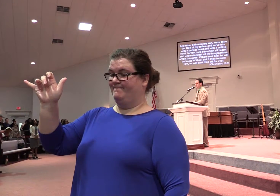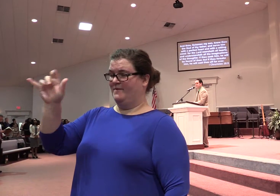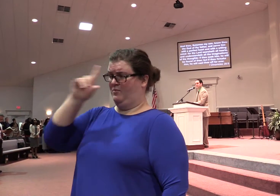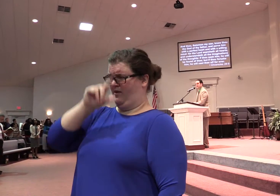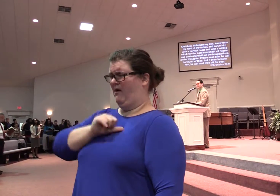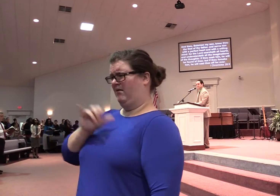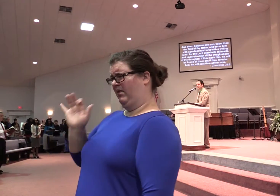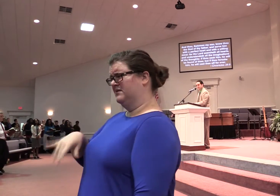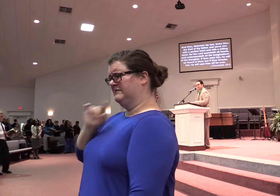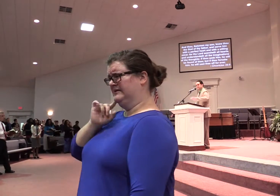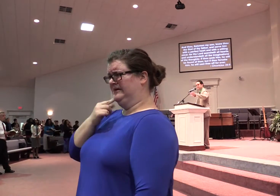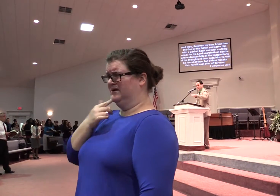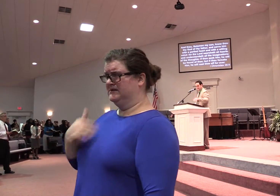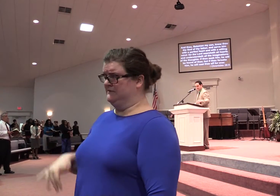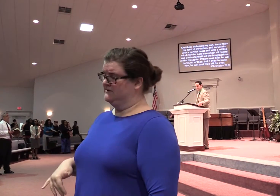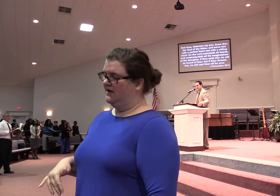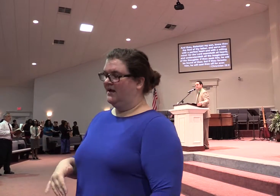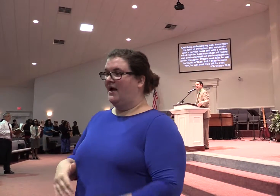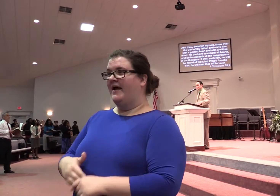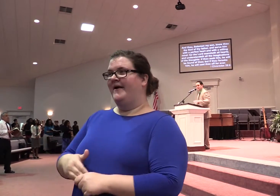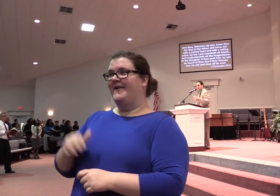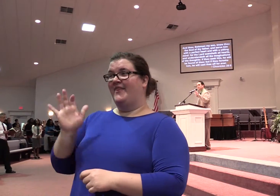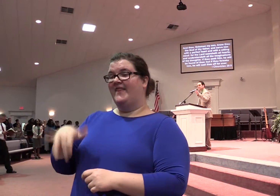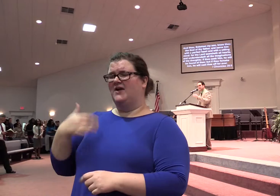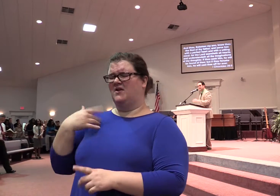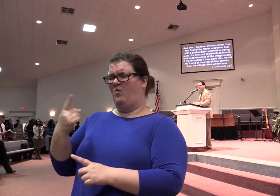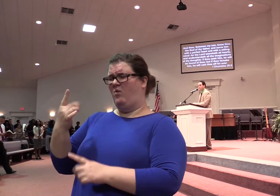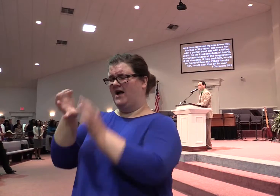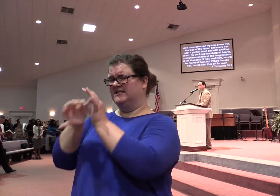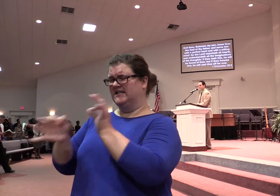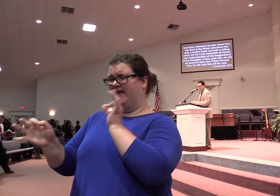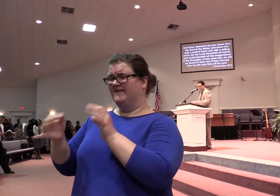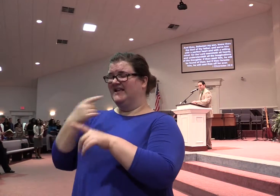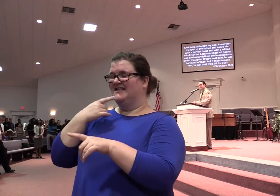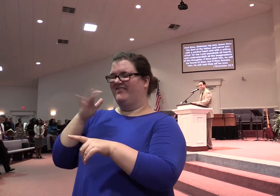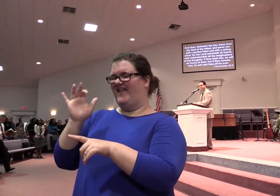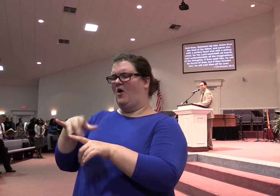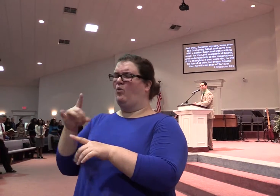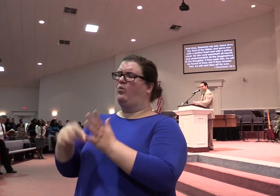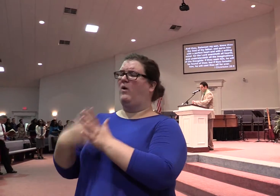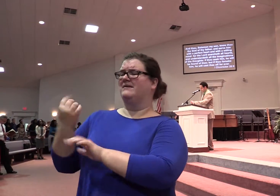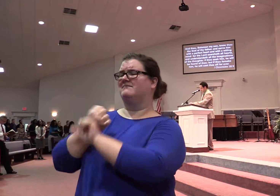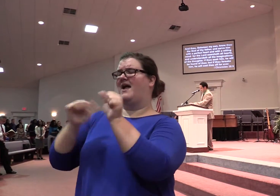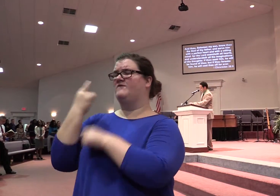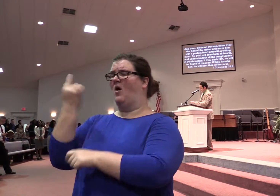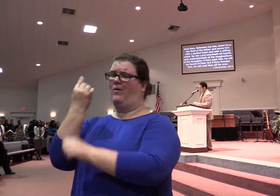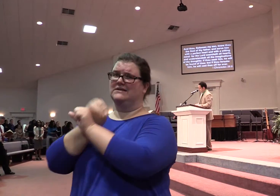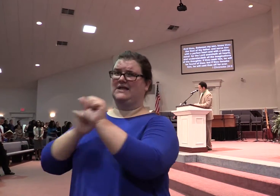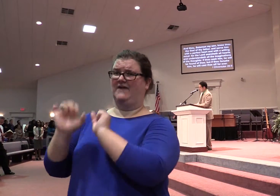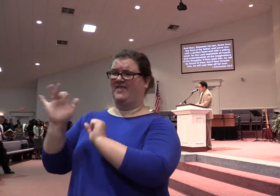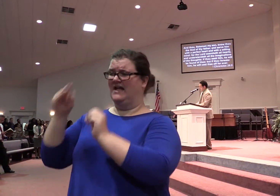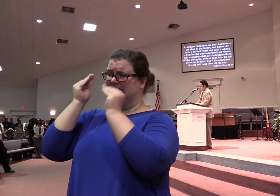Hallelujah. That just takes aside that one save over save doctrine. Amen.